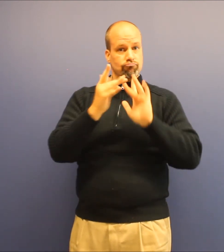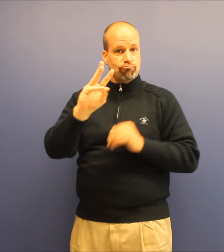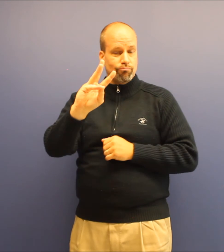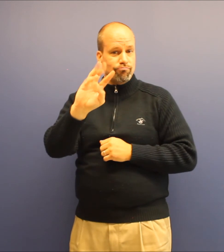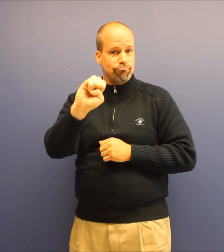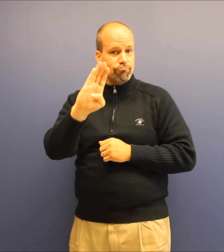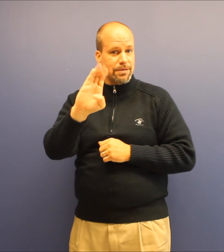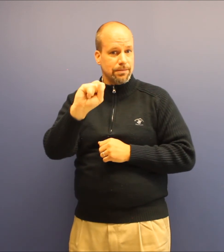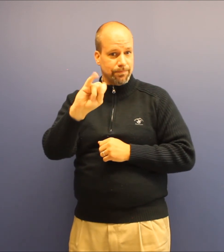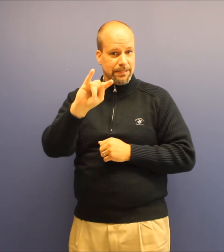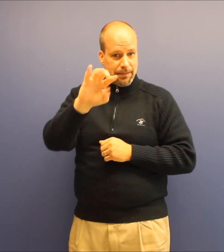bridgesfordeafandhh.org.